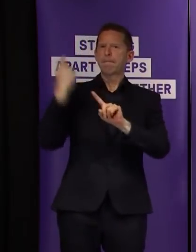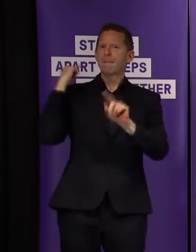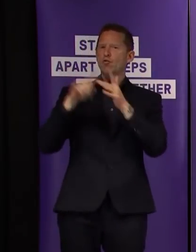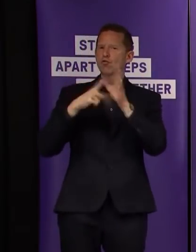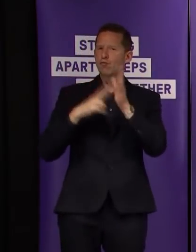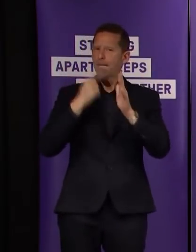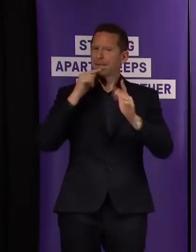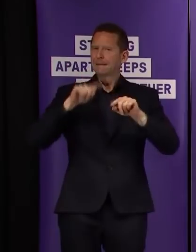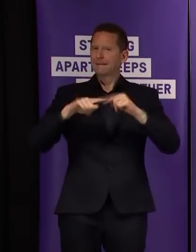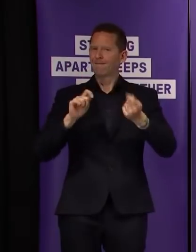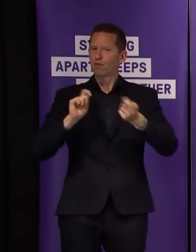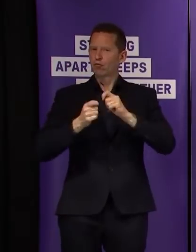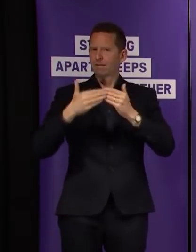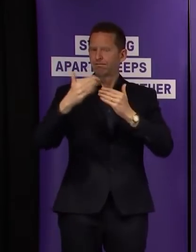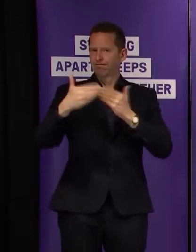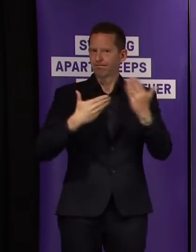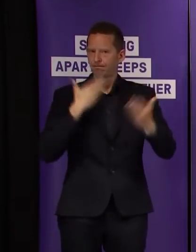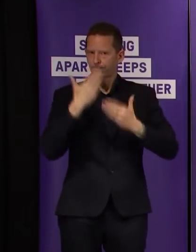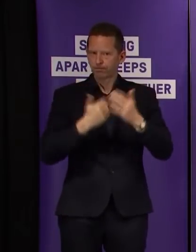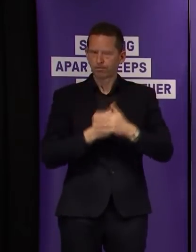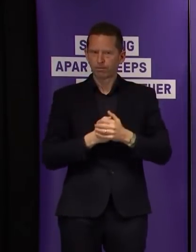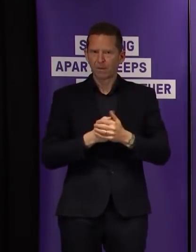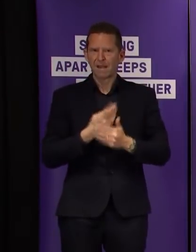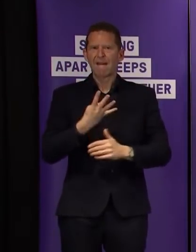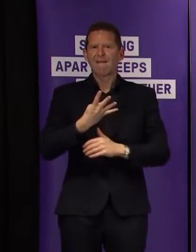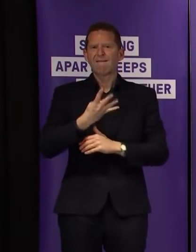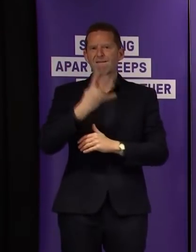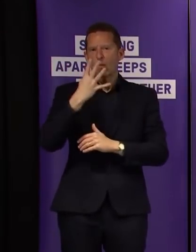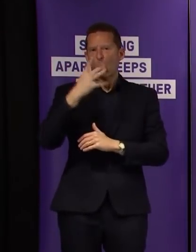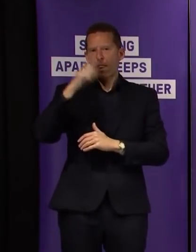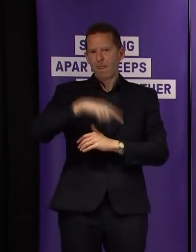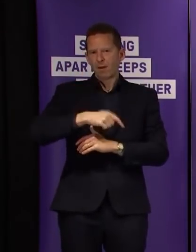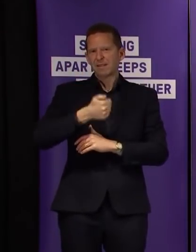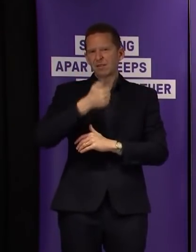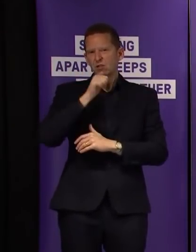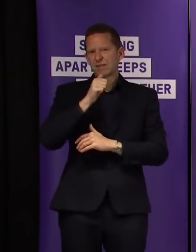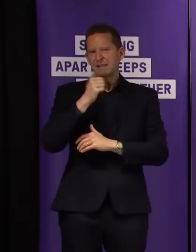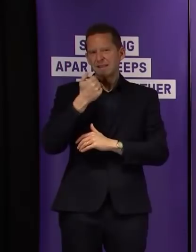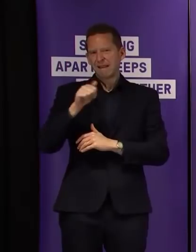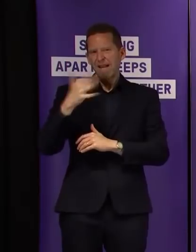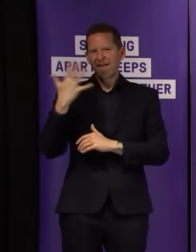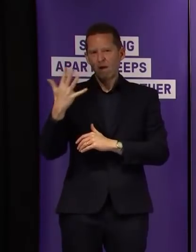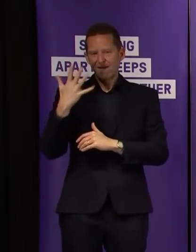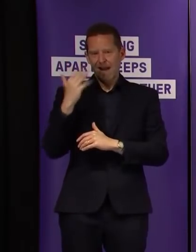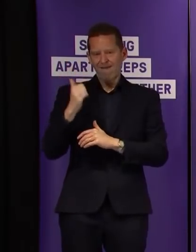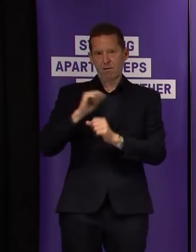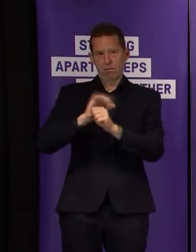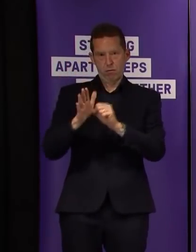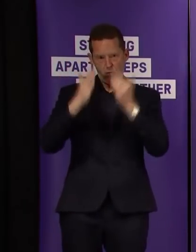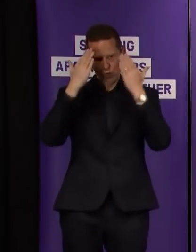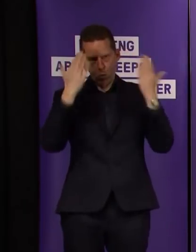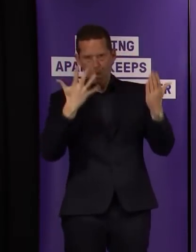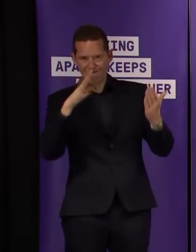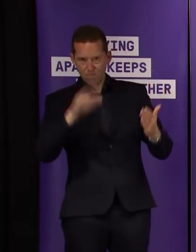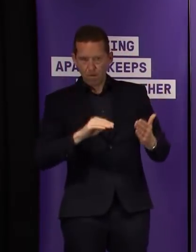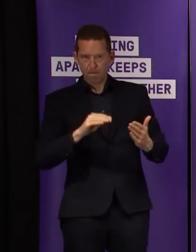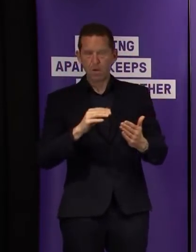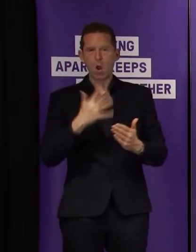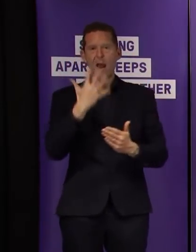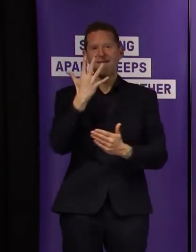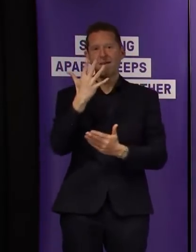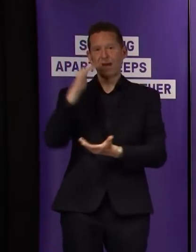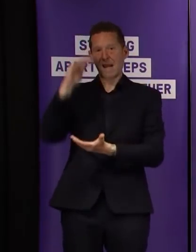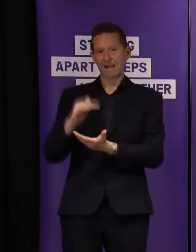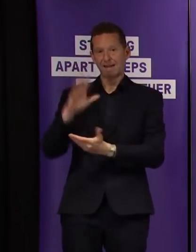are 4,365 cases of with an unknown source in total, a decrease of 5 since yesterday's report.